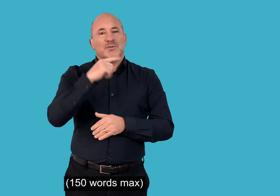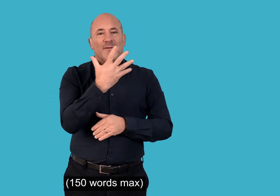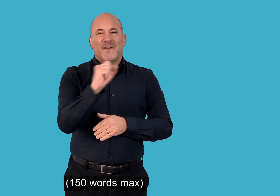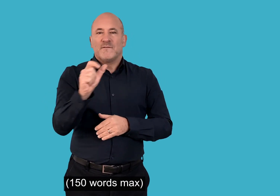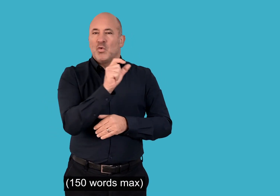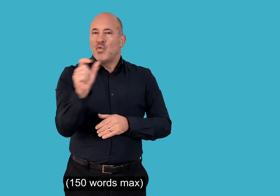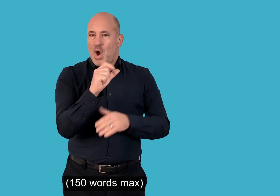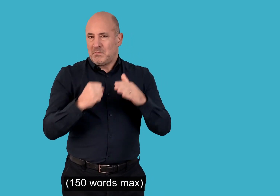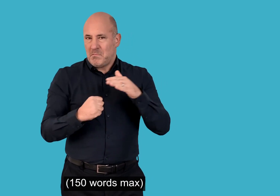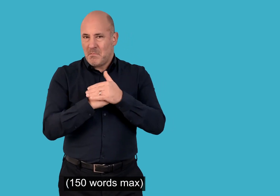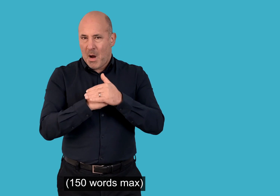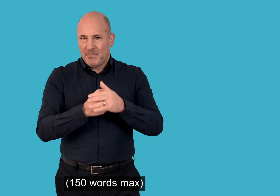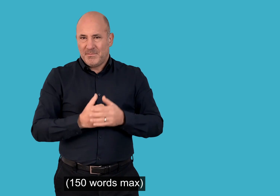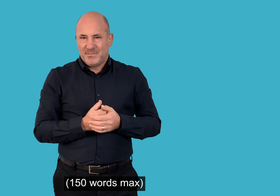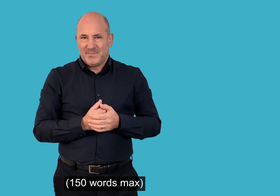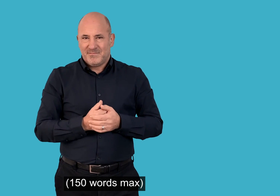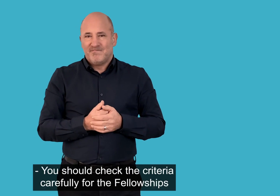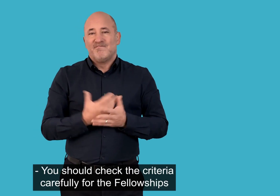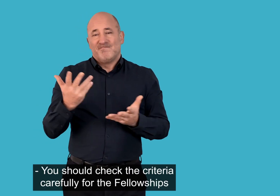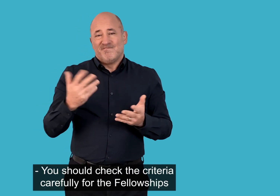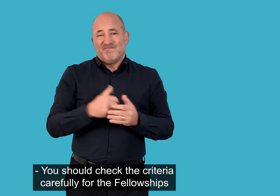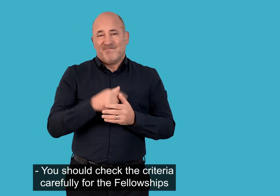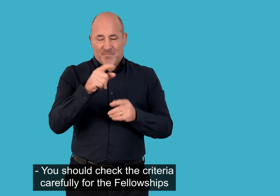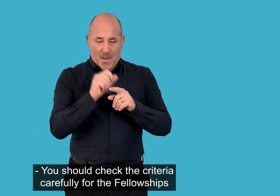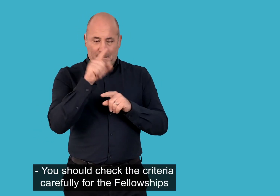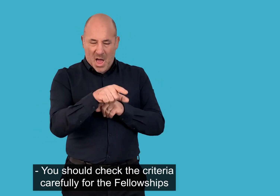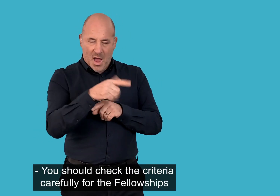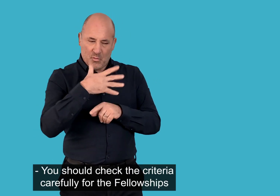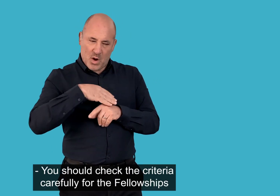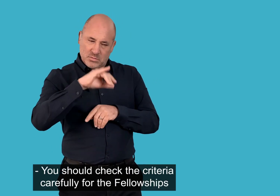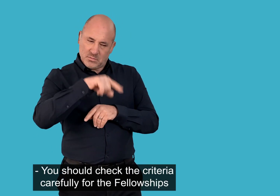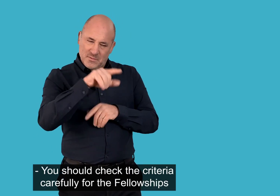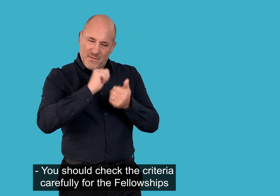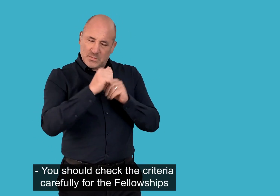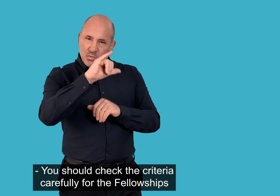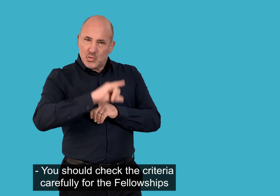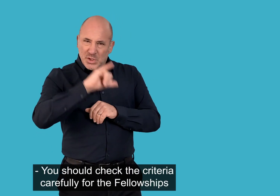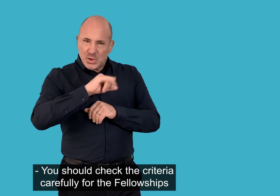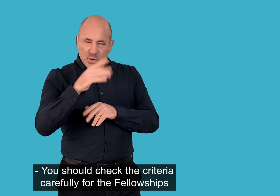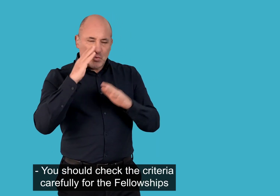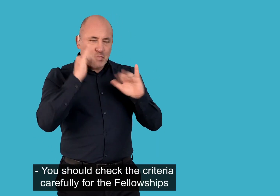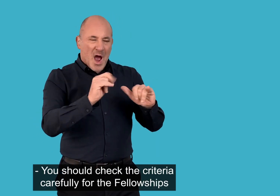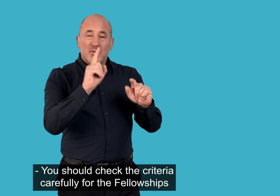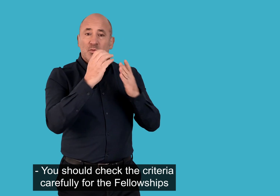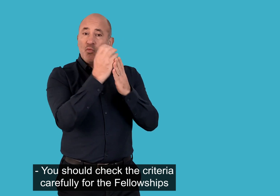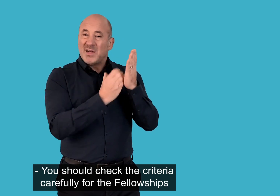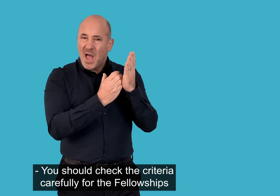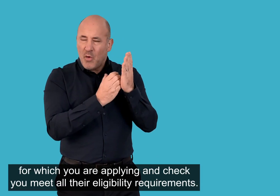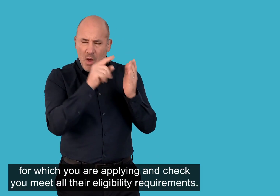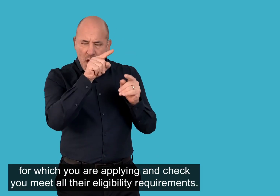150 words max. You should check the criteria carefully for the fellowships for which you are applying and check you meet